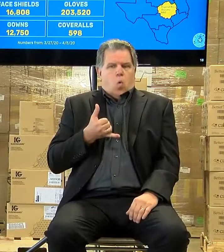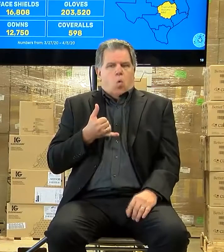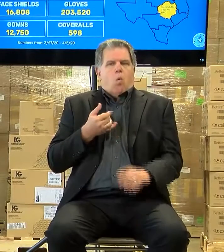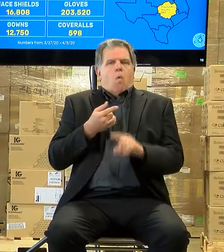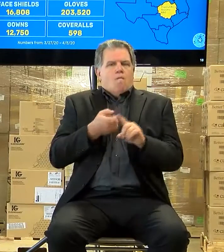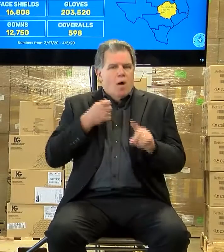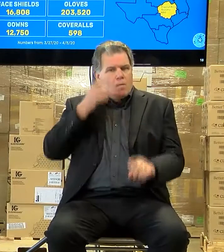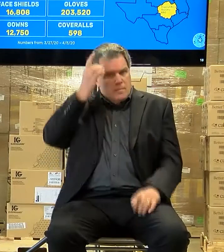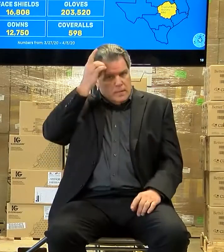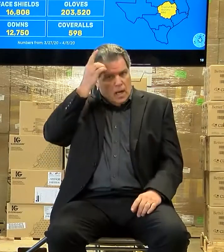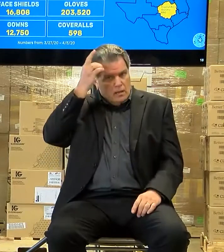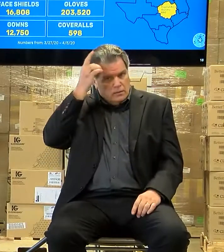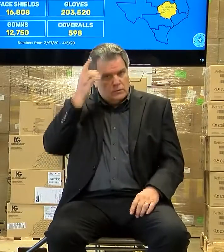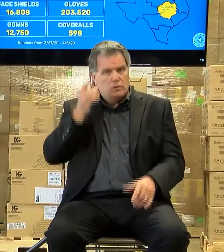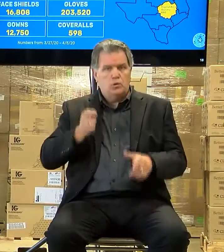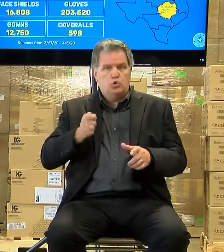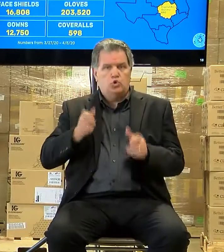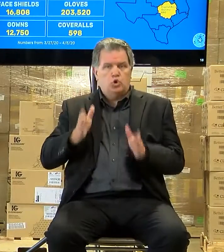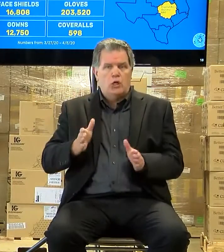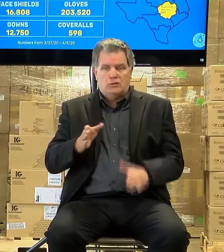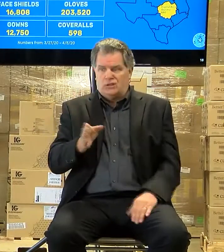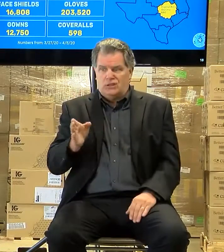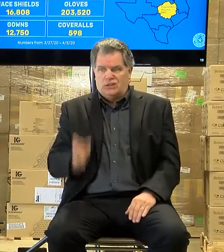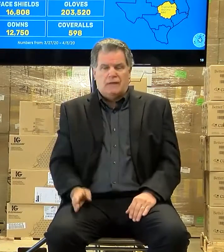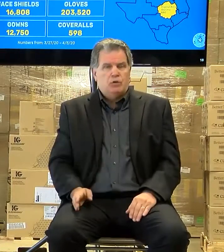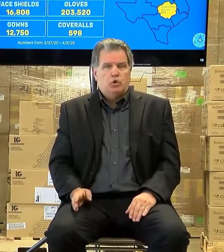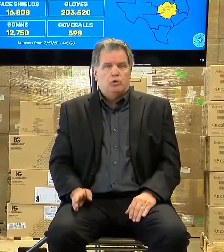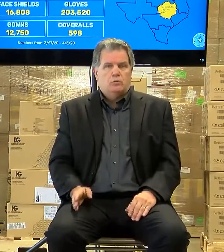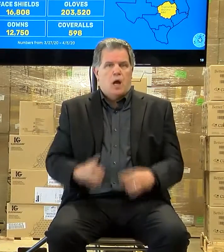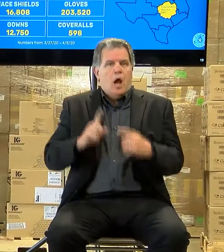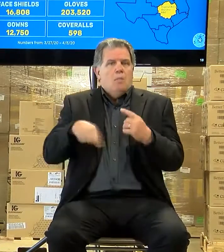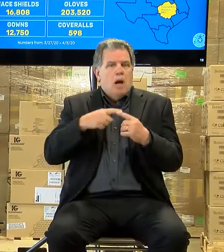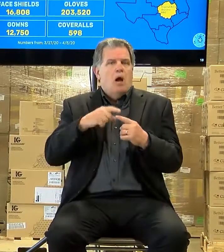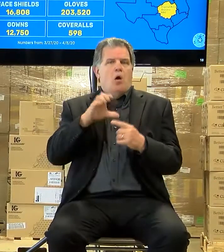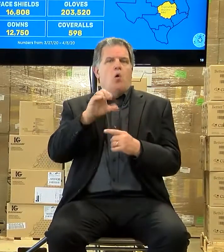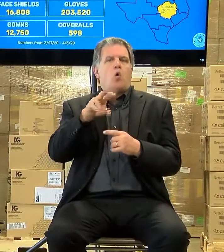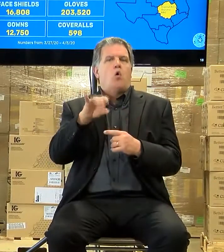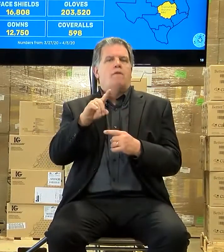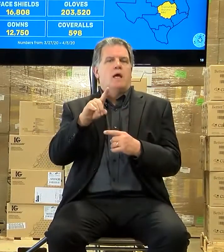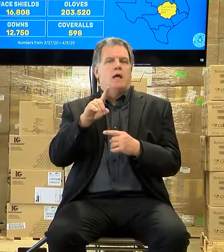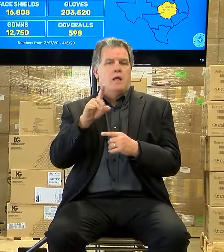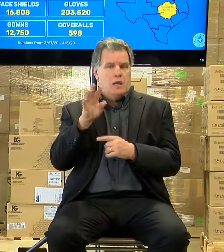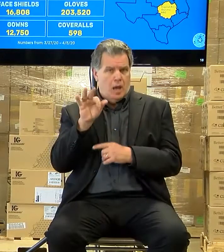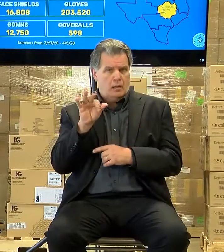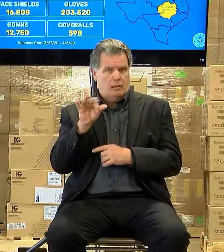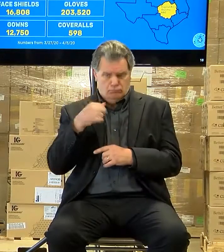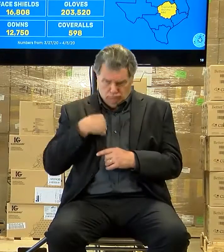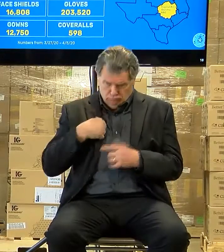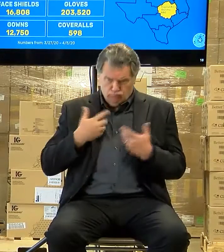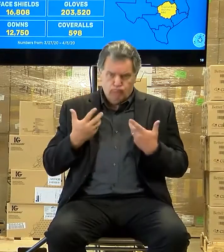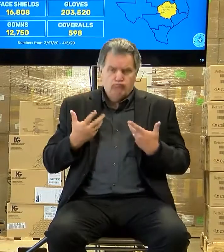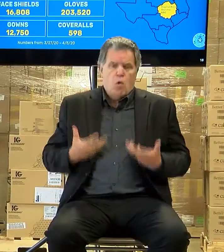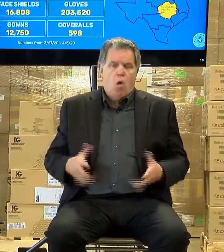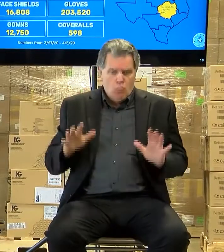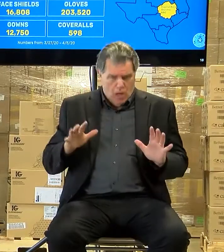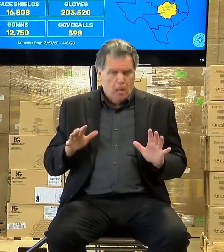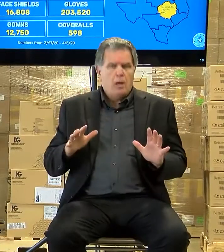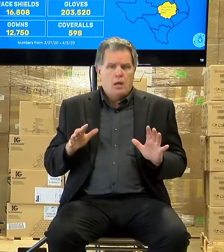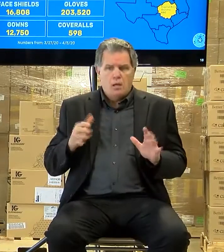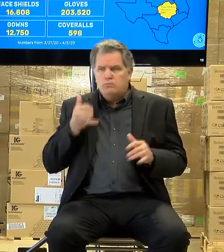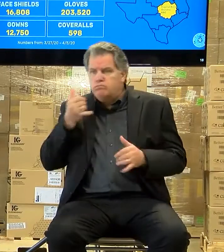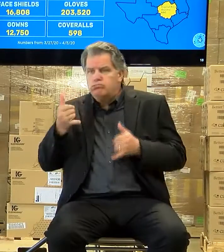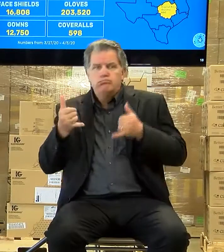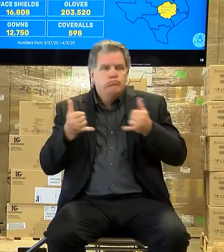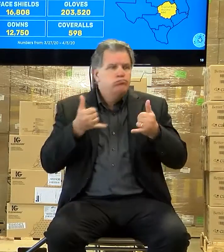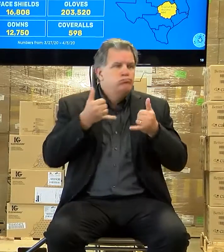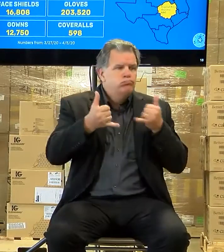the Dallas County judge ever with regard to COVID-19. I have hosted multiple telephone